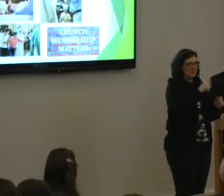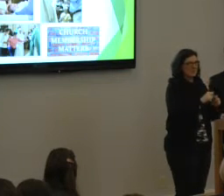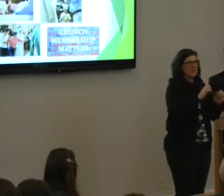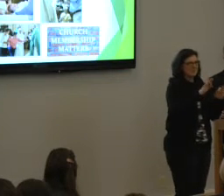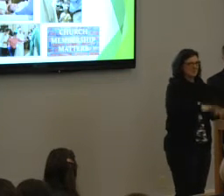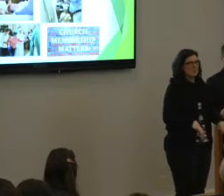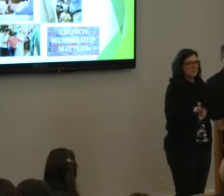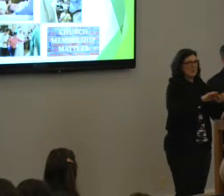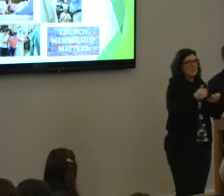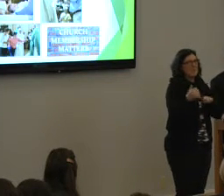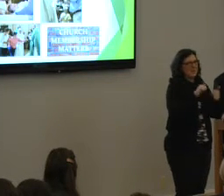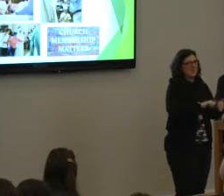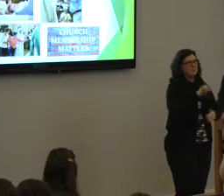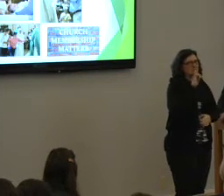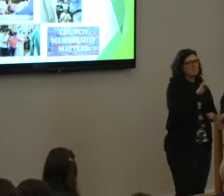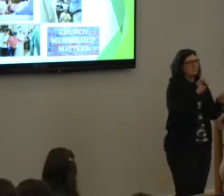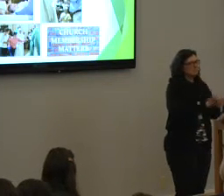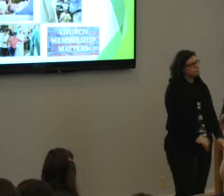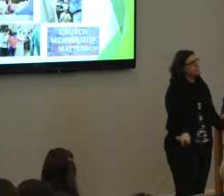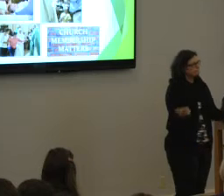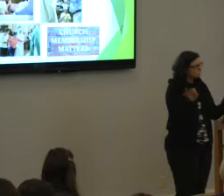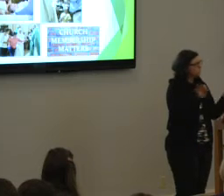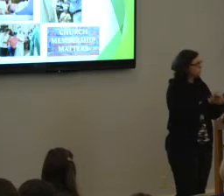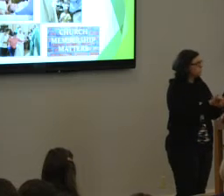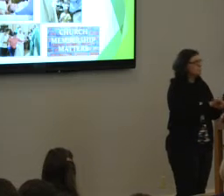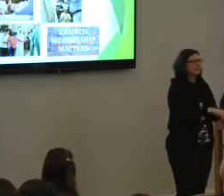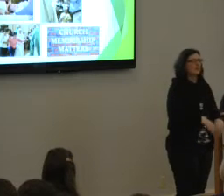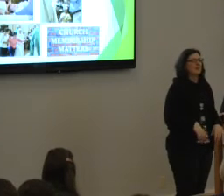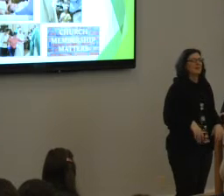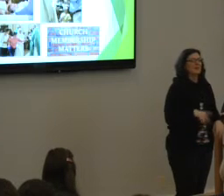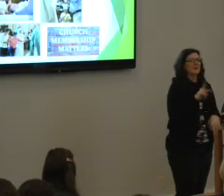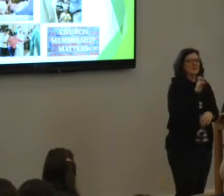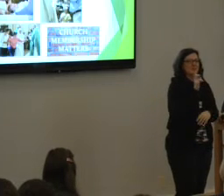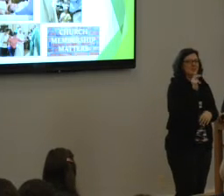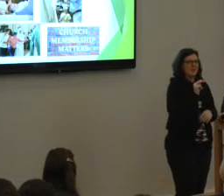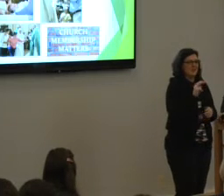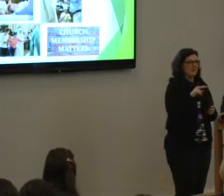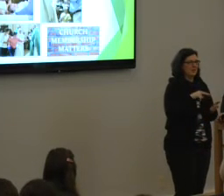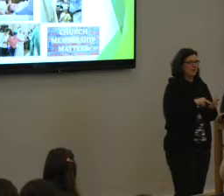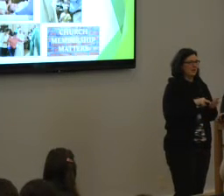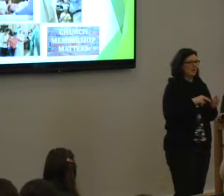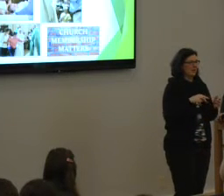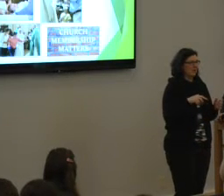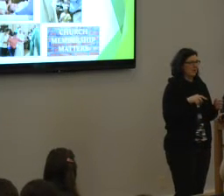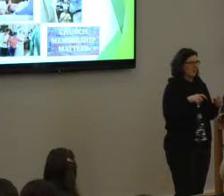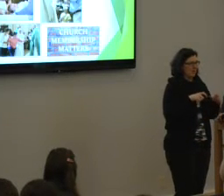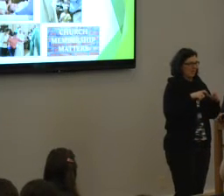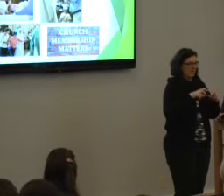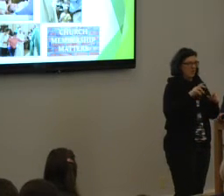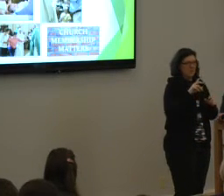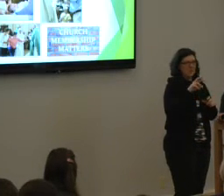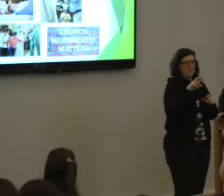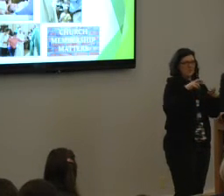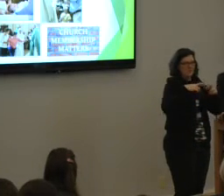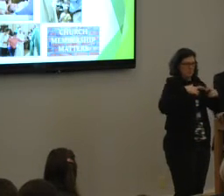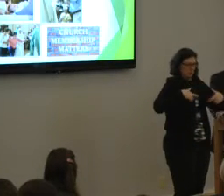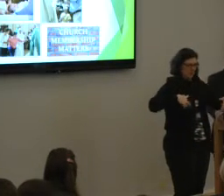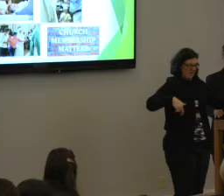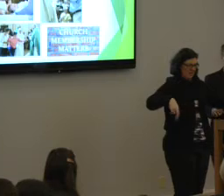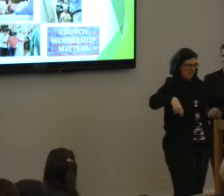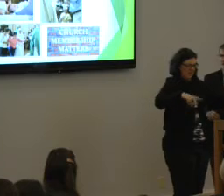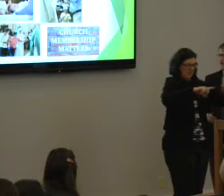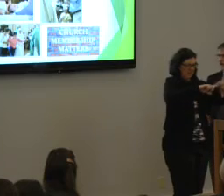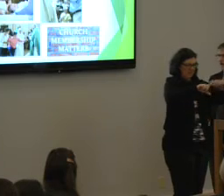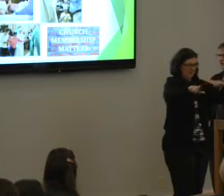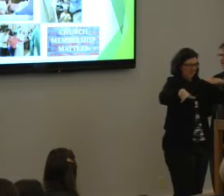important baptism is, believer is. Comes out of the pool, and somebody points to the ring that was kind of left around the pool.